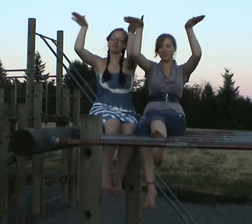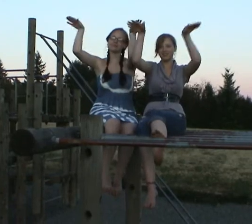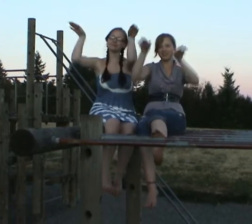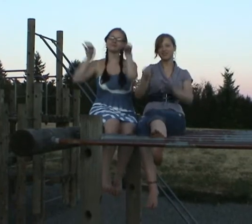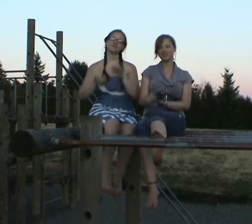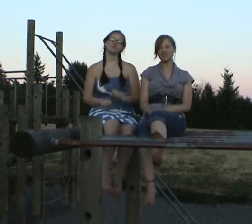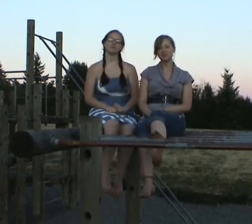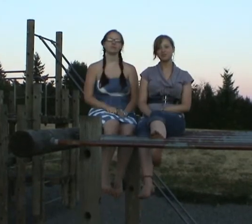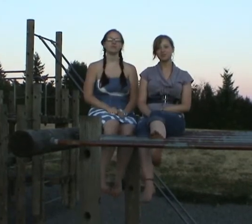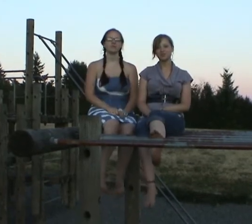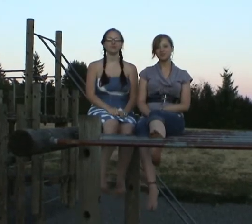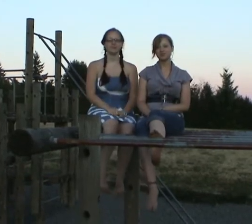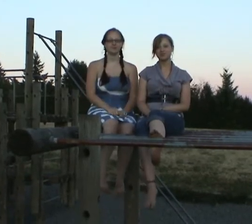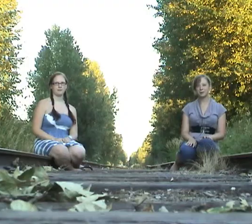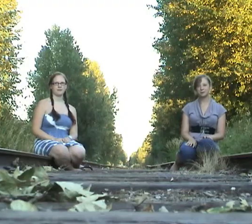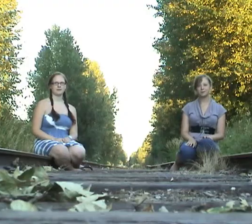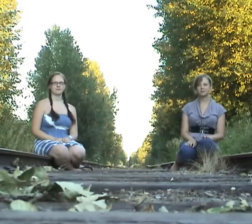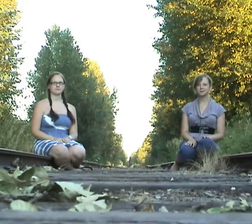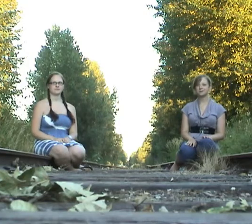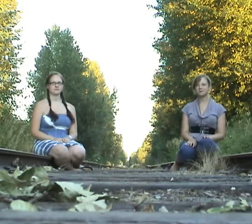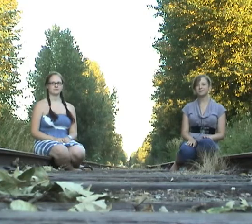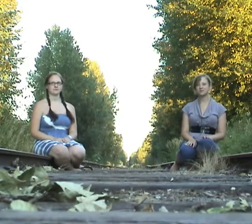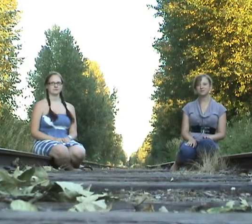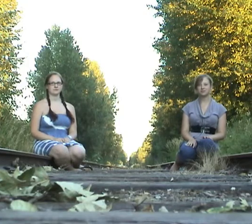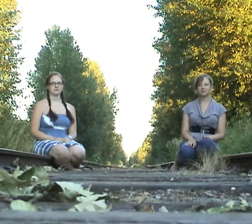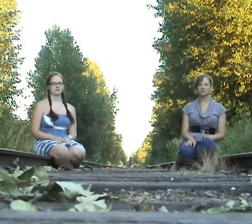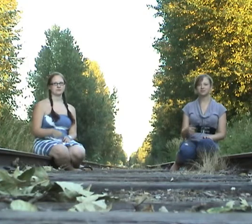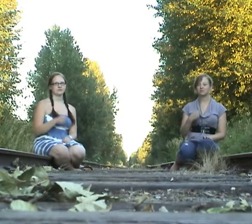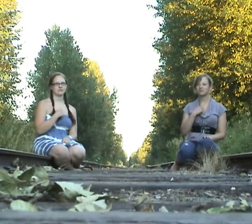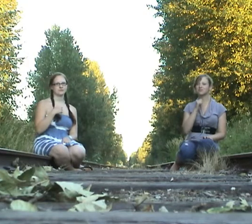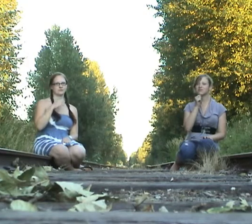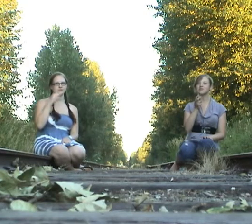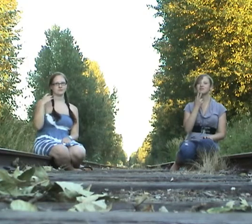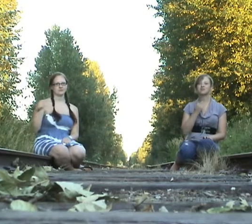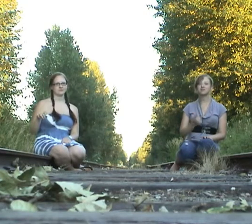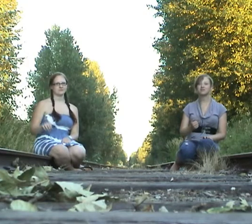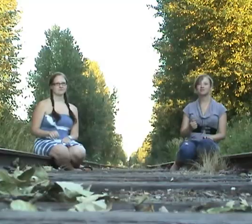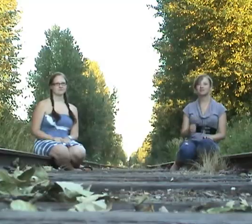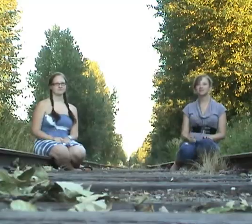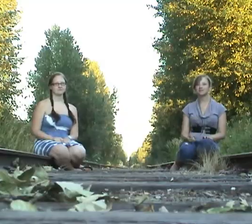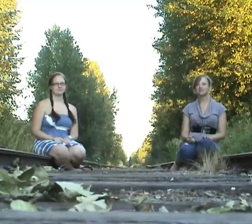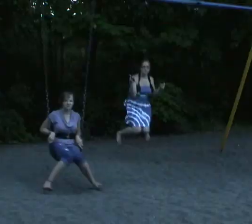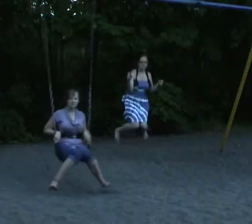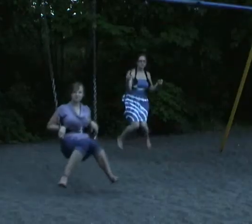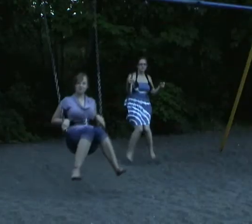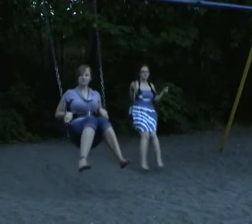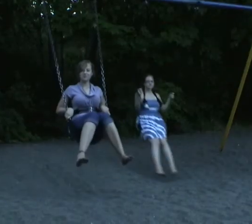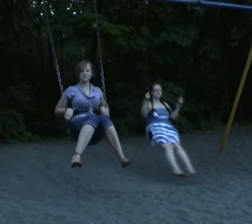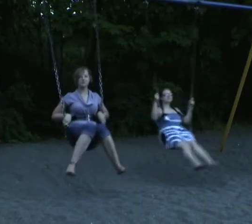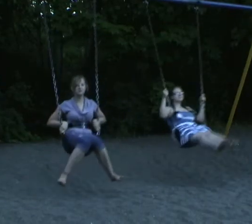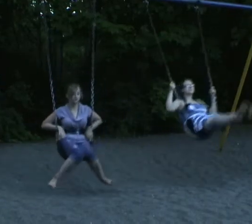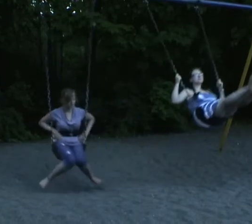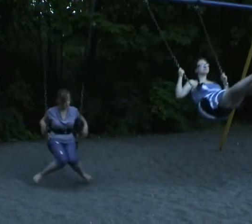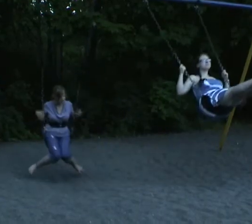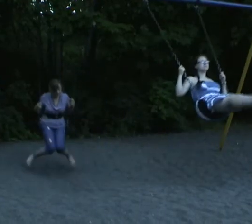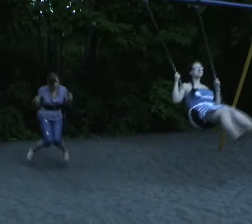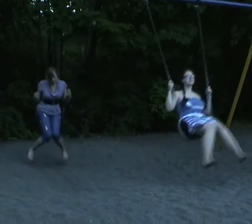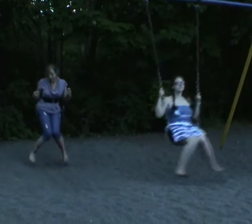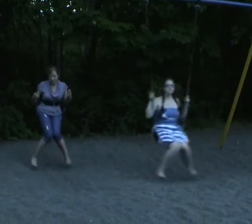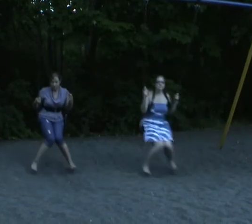vinyl ceiling. But I don't care much anyway. Where will